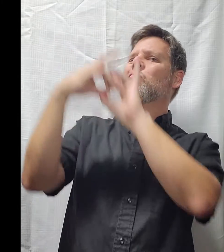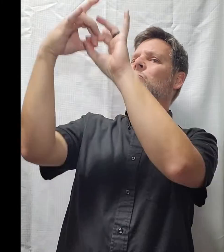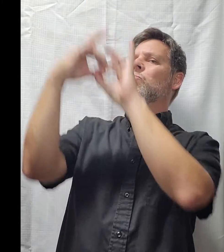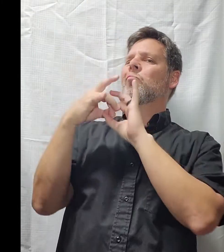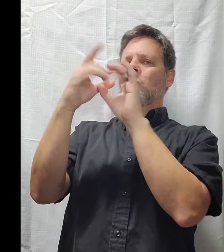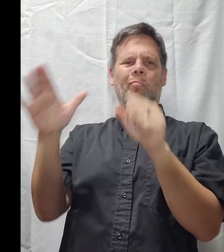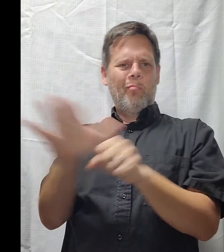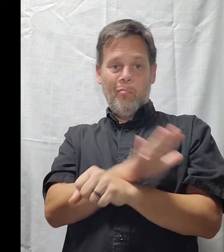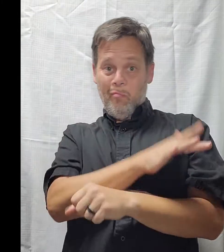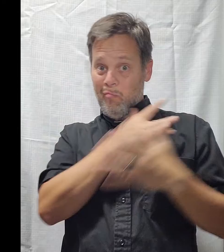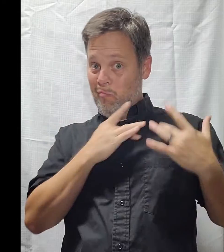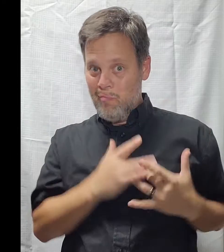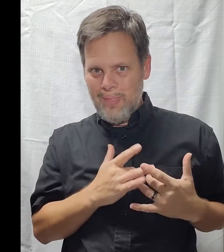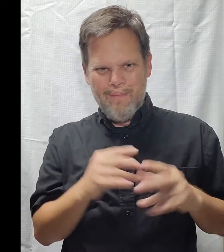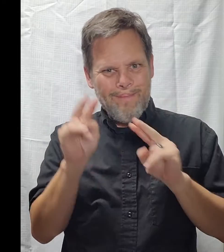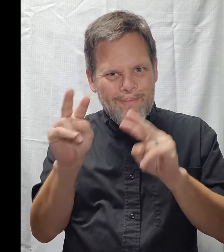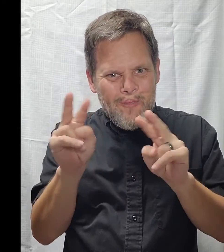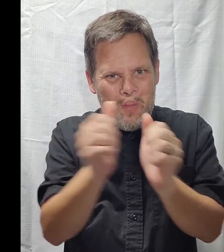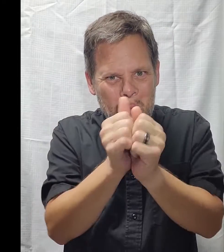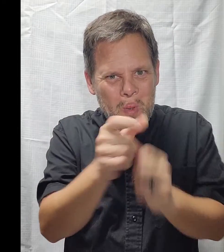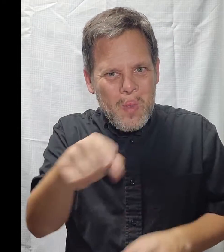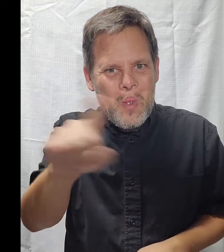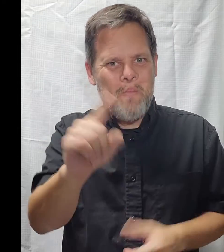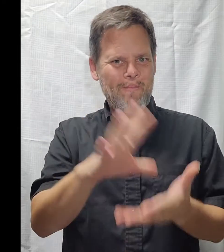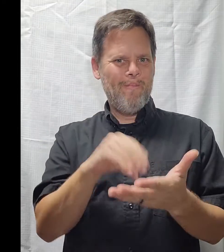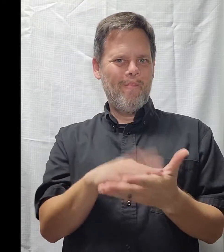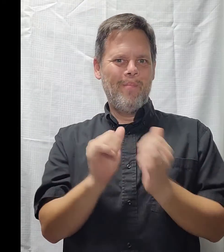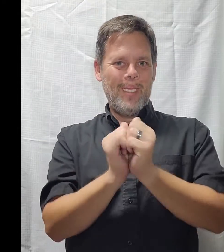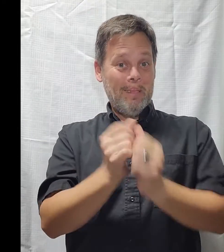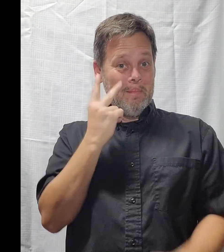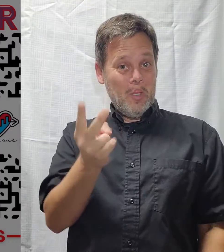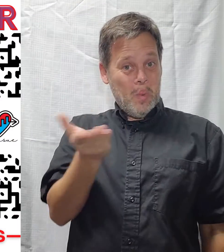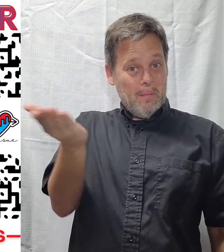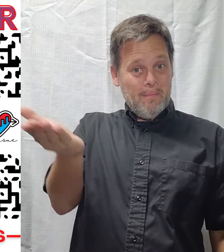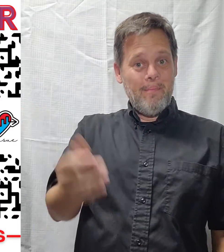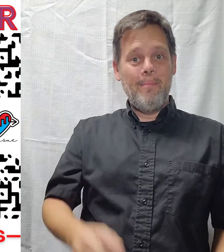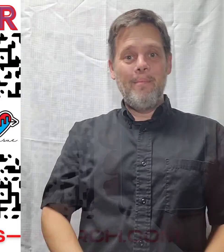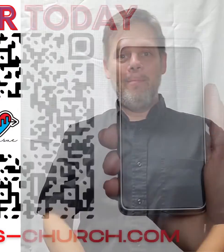heart with our whole heart. I cannot wait to be with you and to explore that together. See you there.